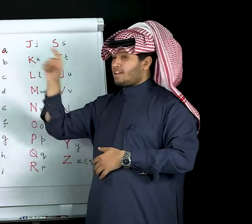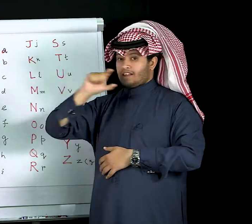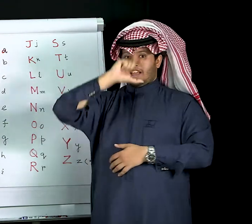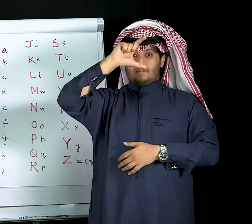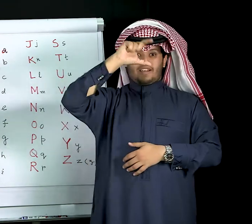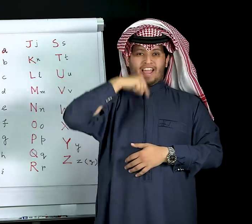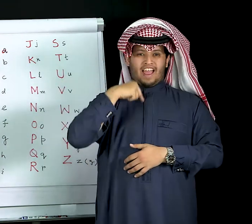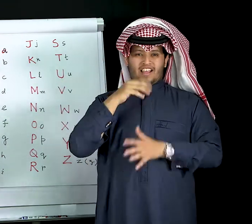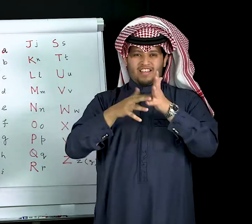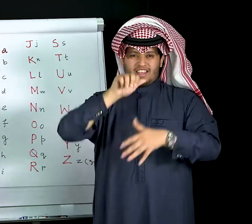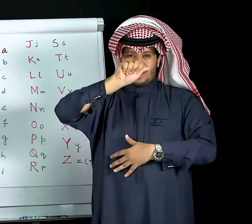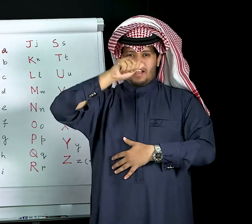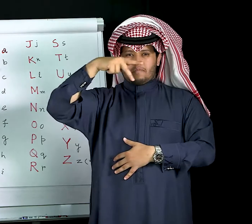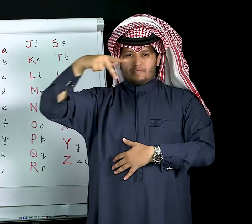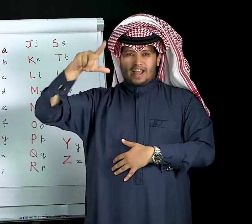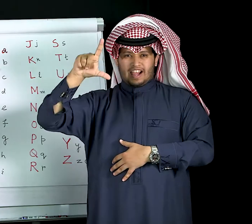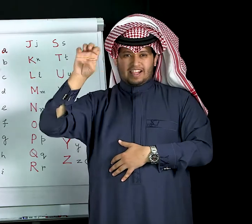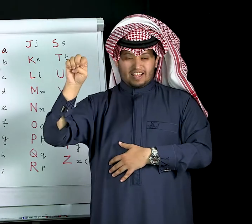with capital letters,